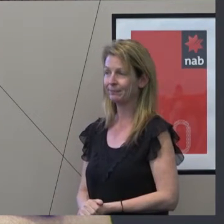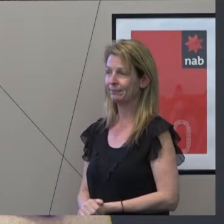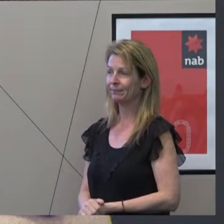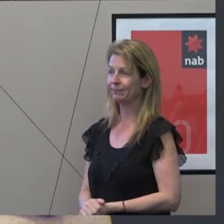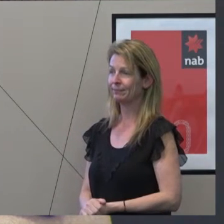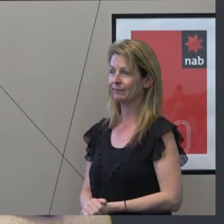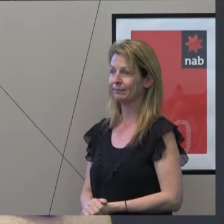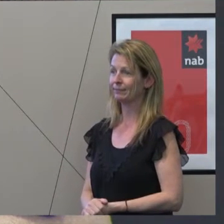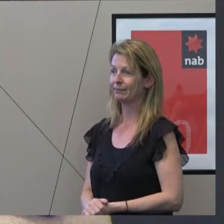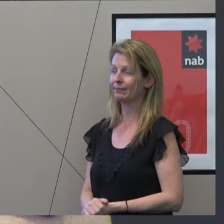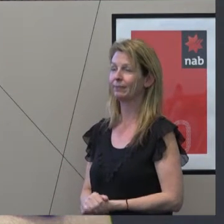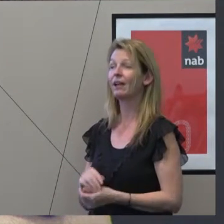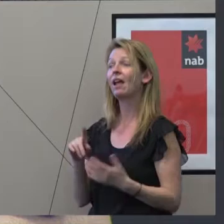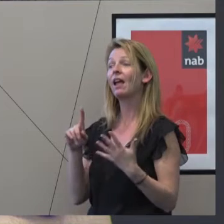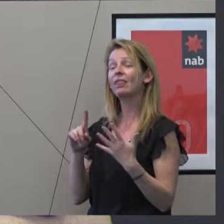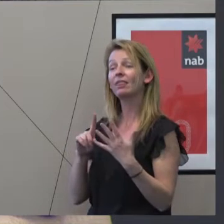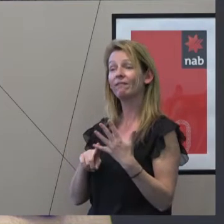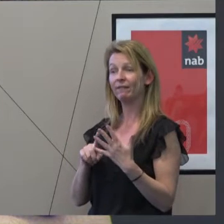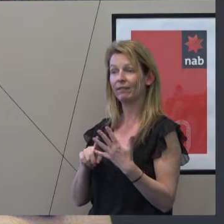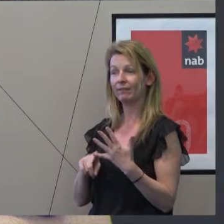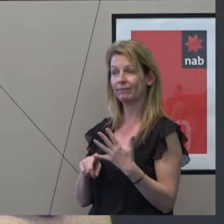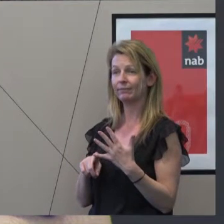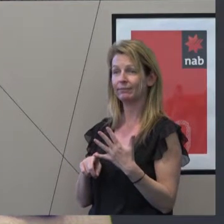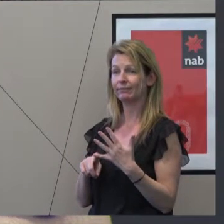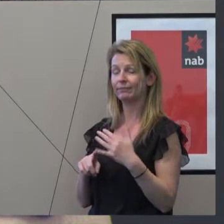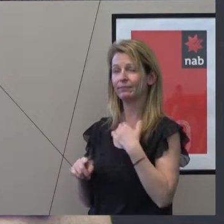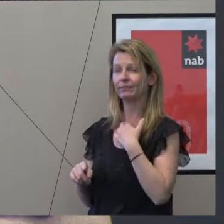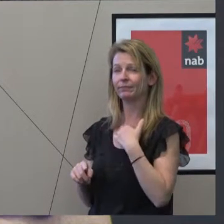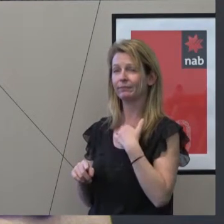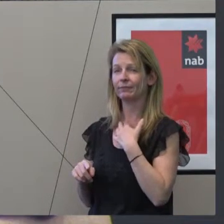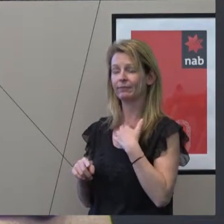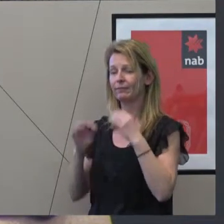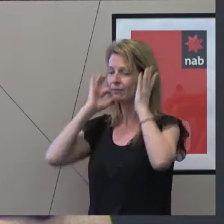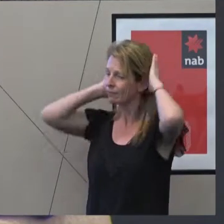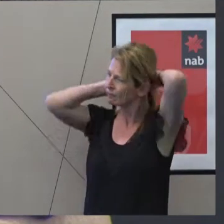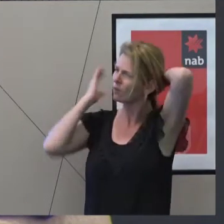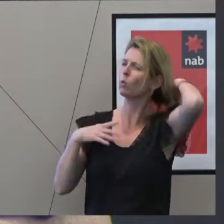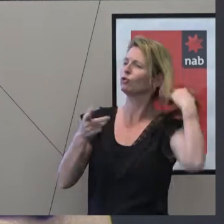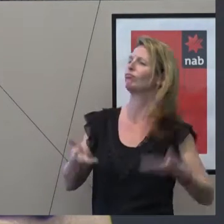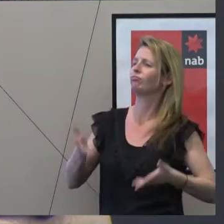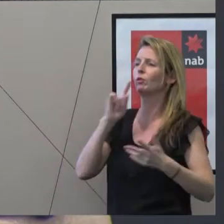The fifth point is be prepared to participate.